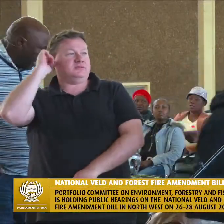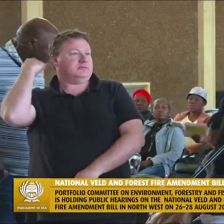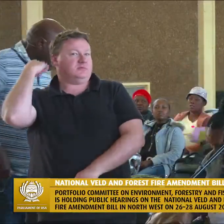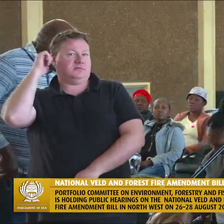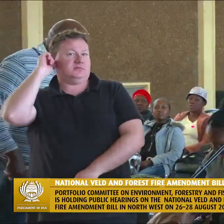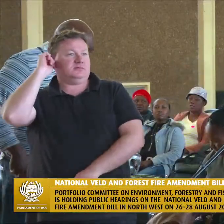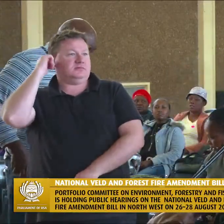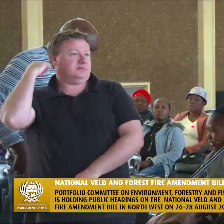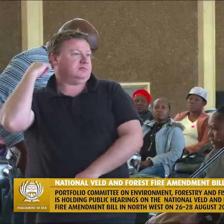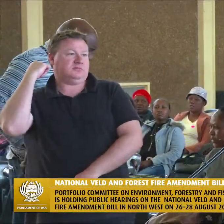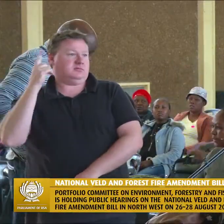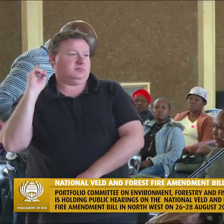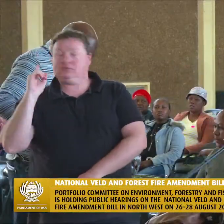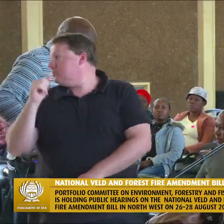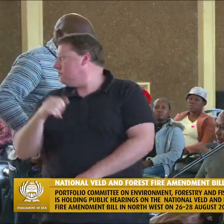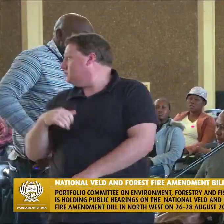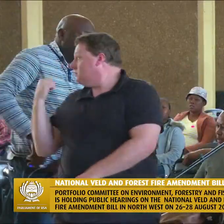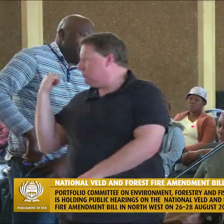okay